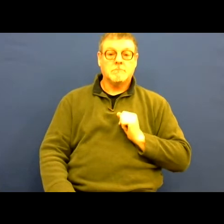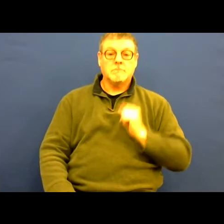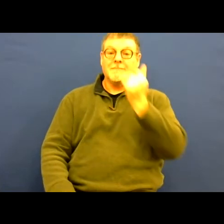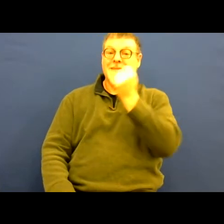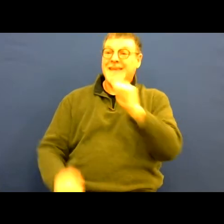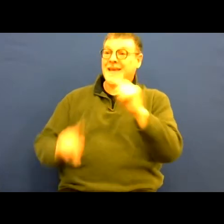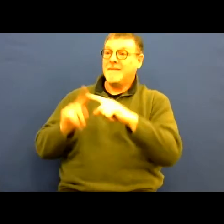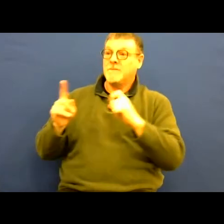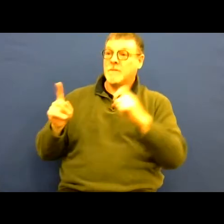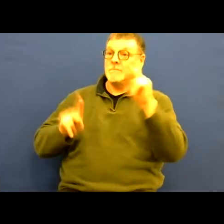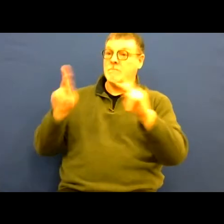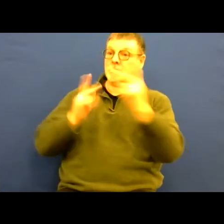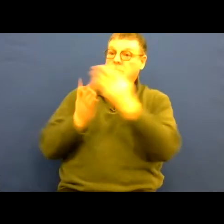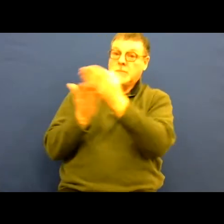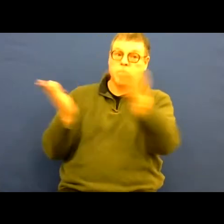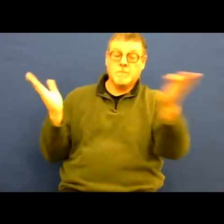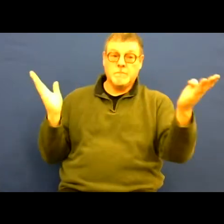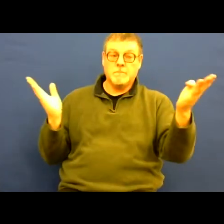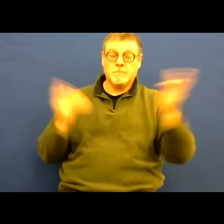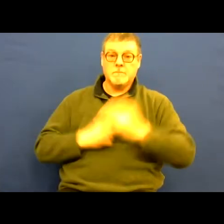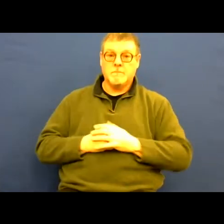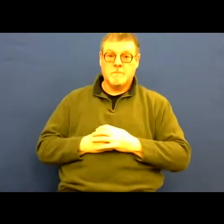Anything from the public?